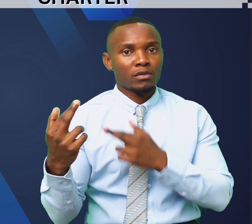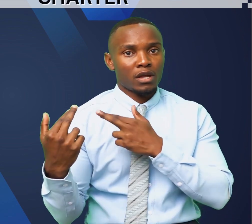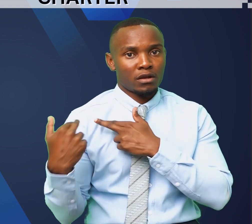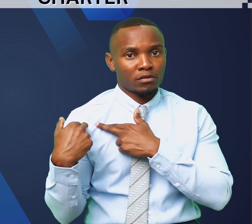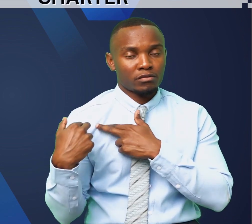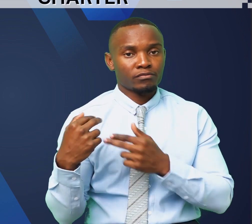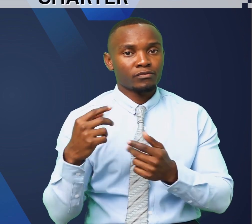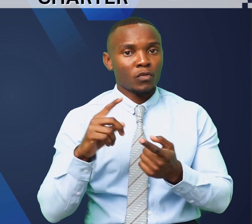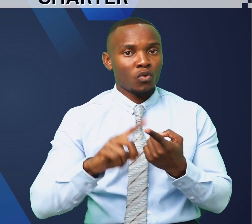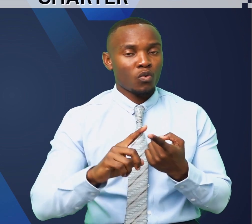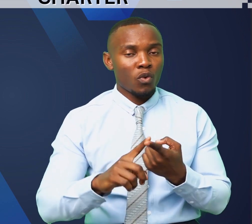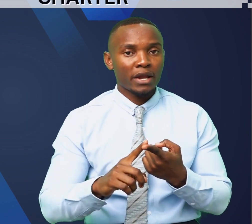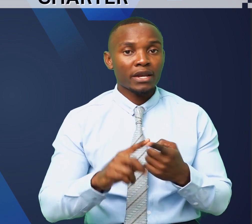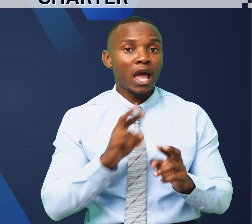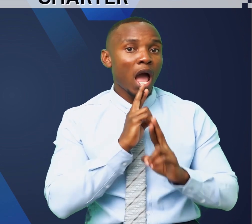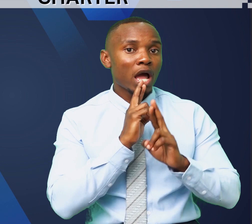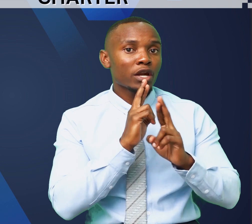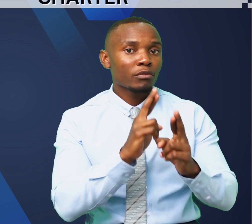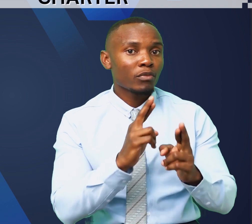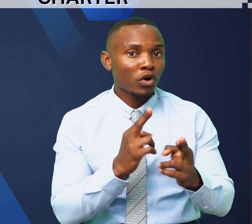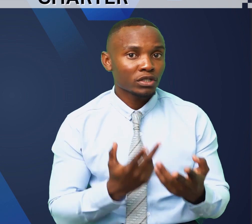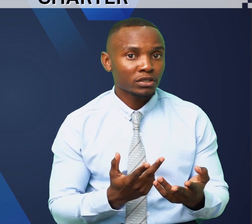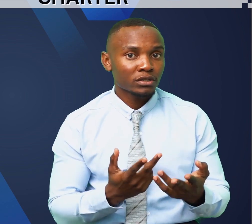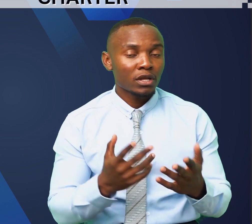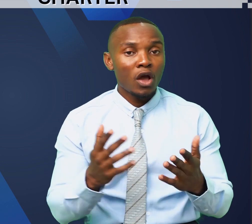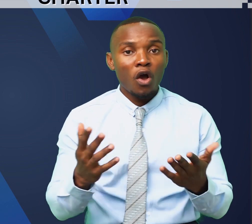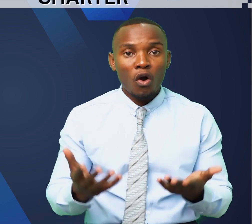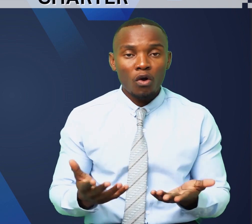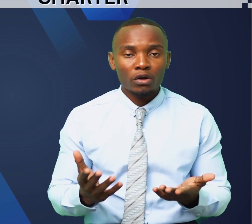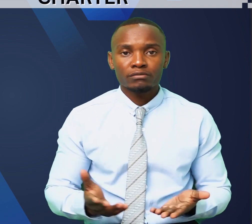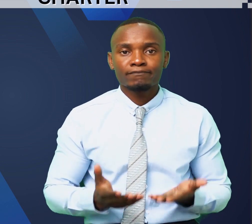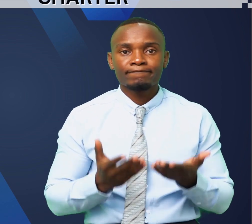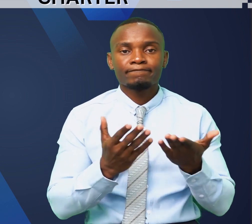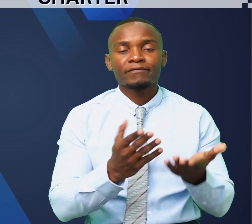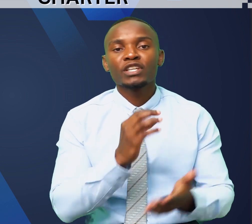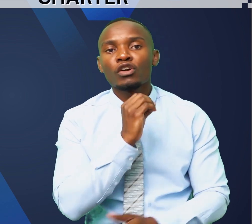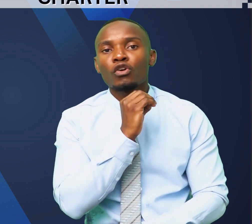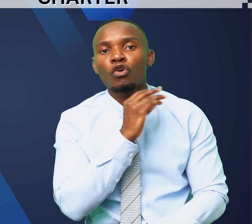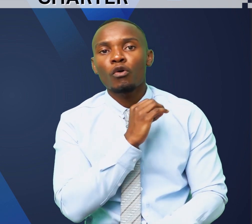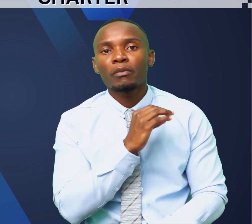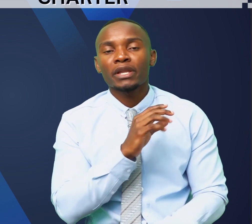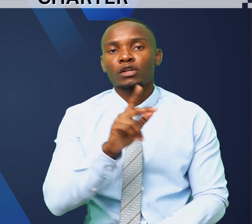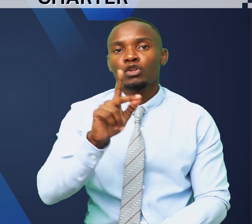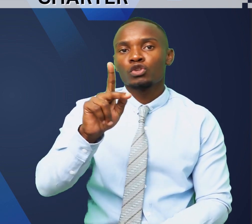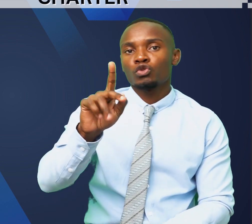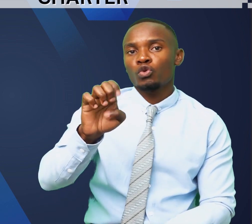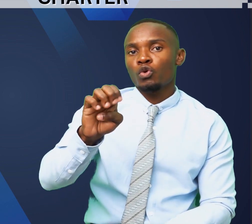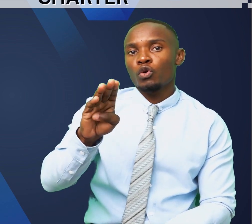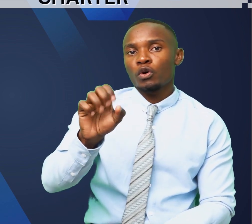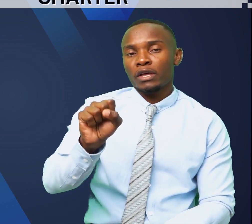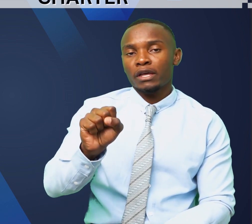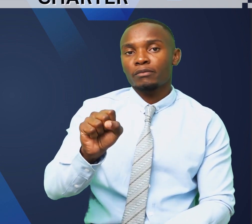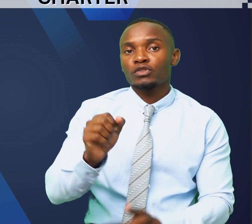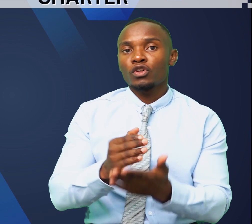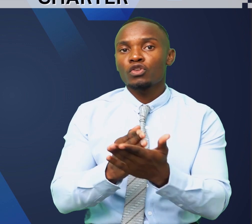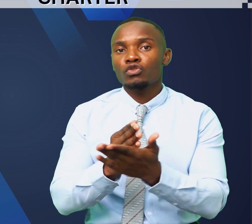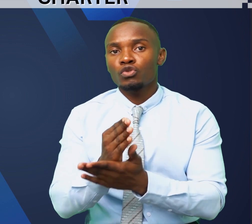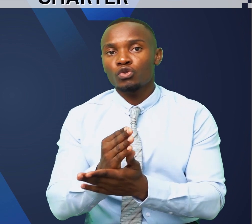1. Report or submit the complaint to KEBS primarily through the KEBS